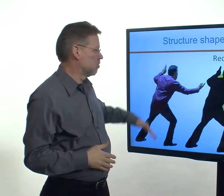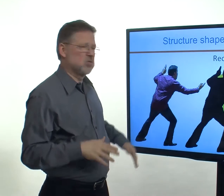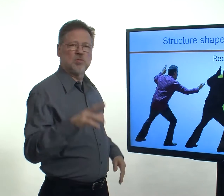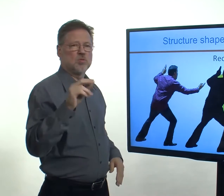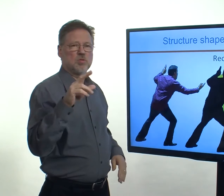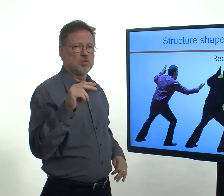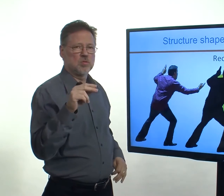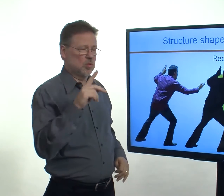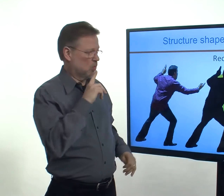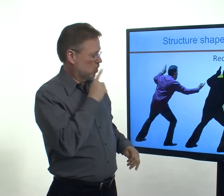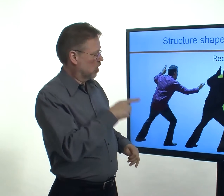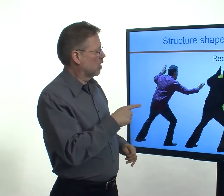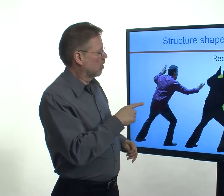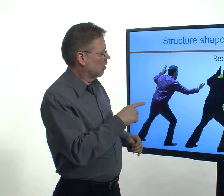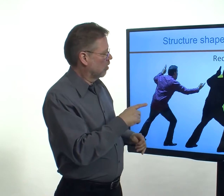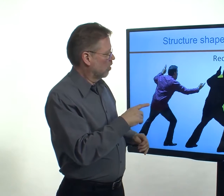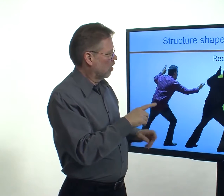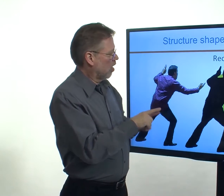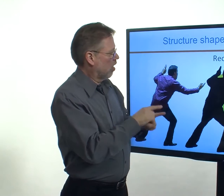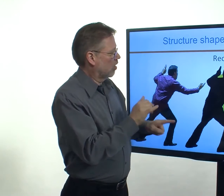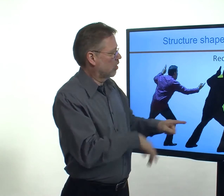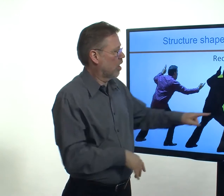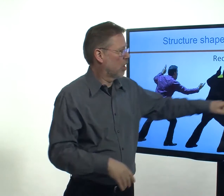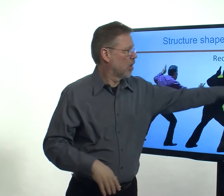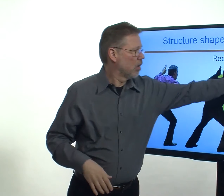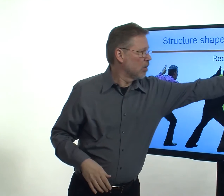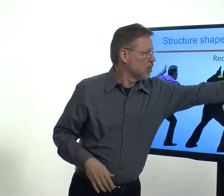really just using this portion.